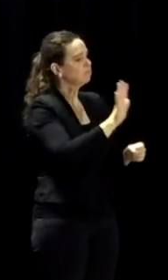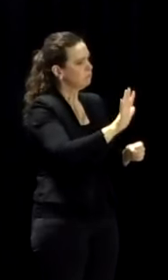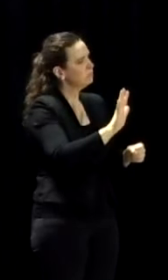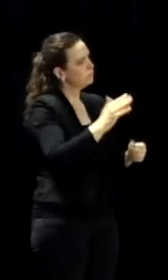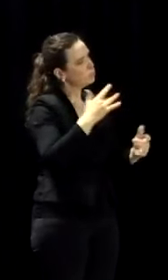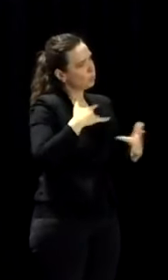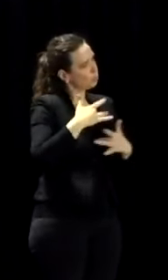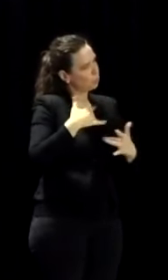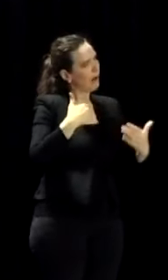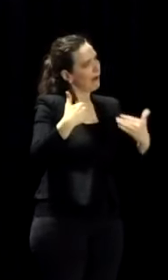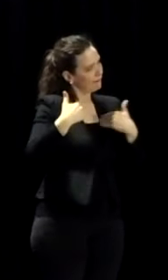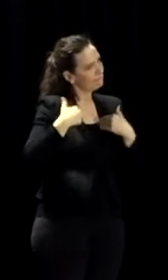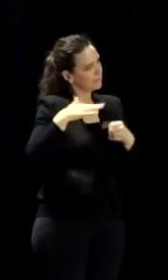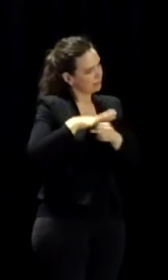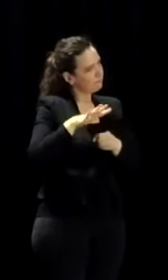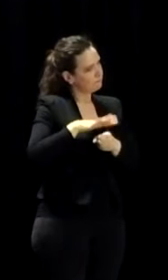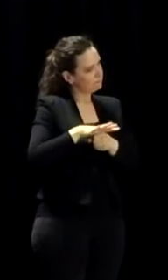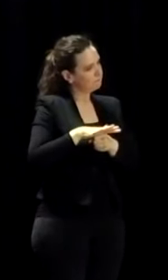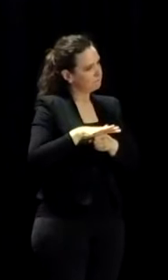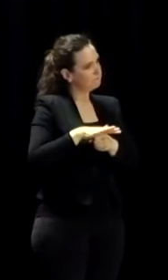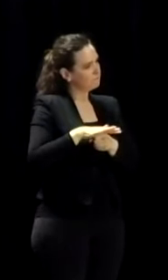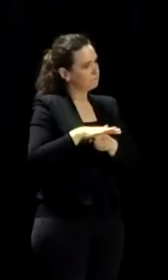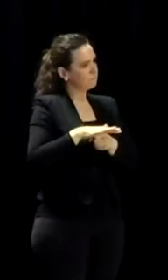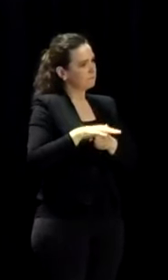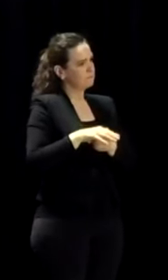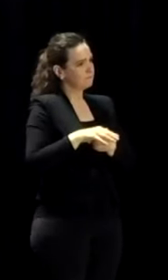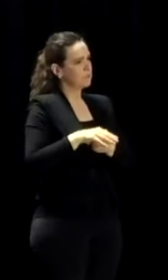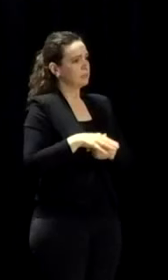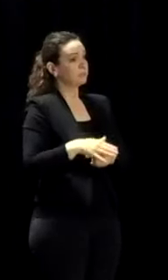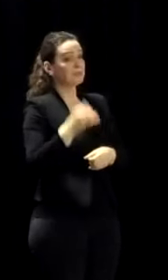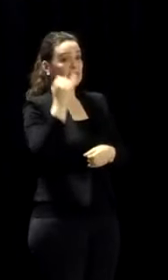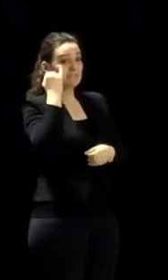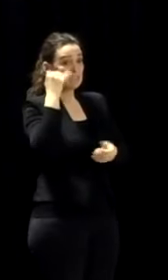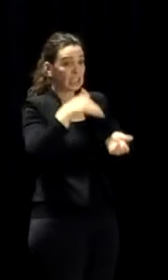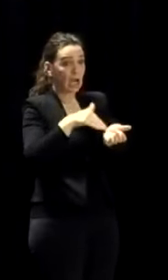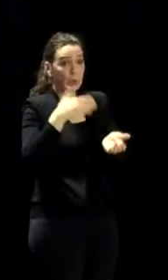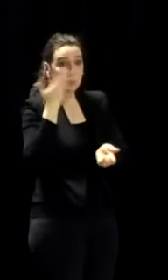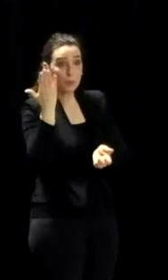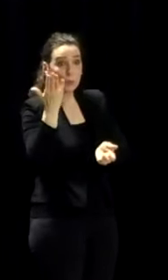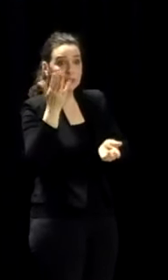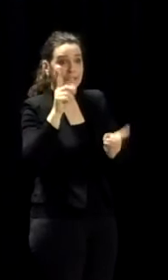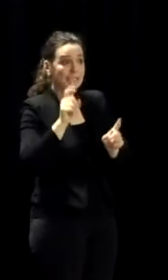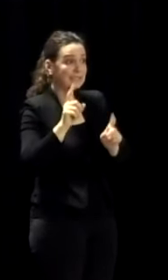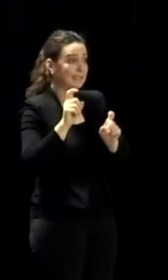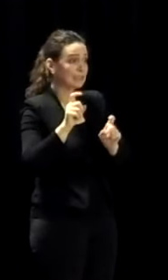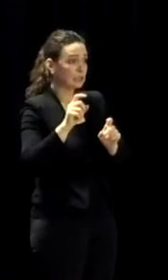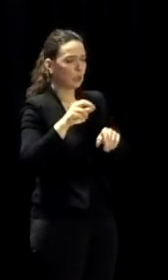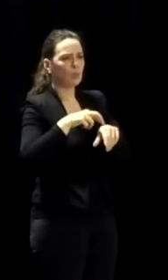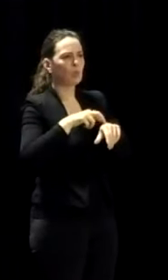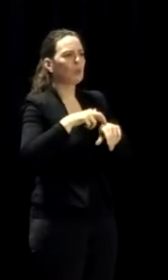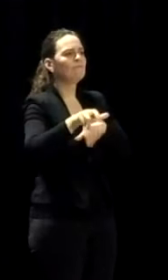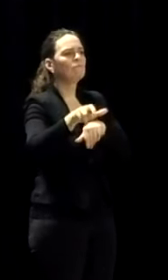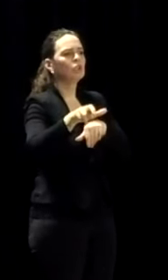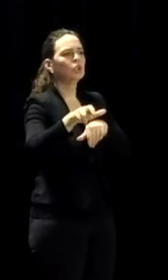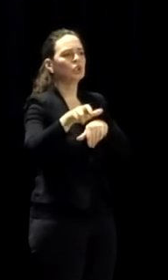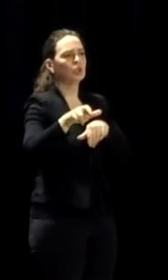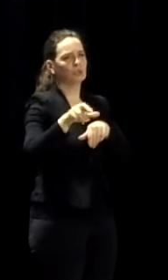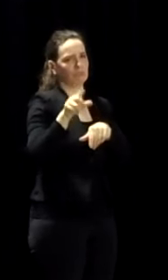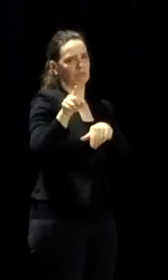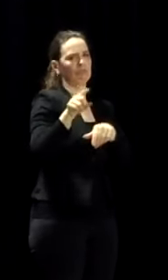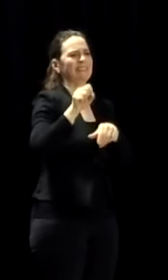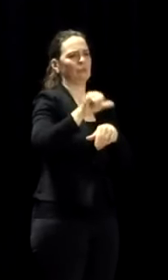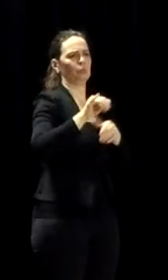triage testing site where there's been testing kits. So we have been testing robustly. We need people, if you